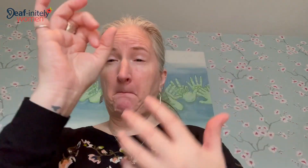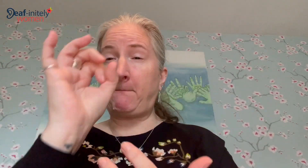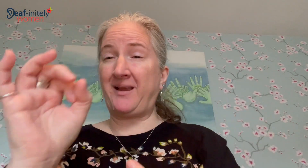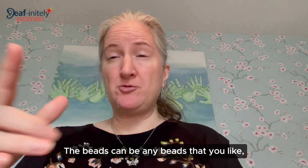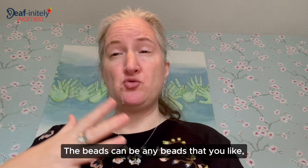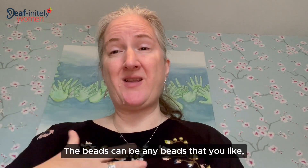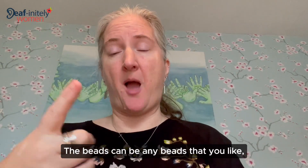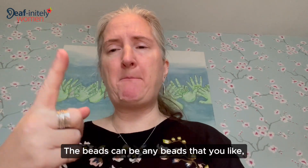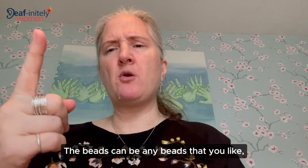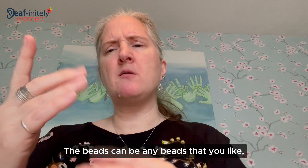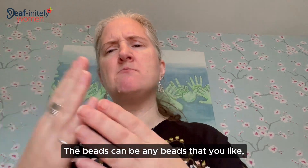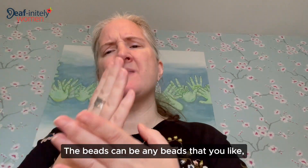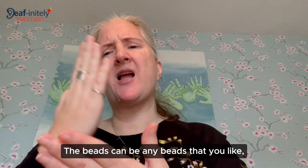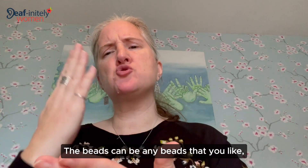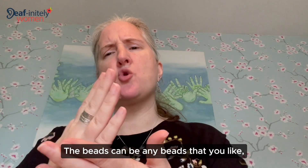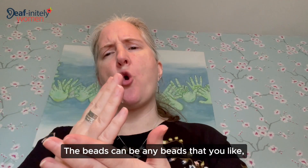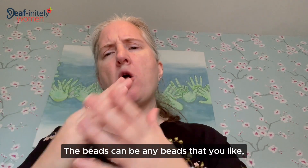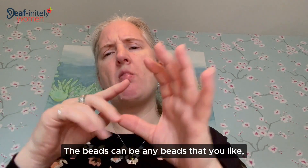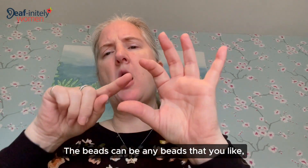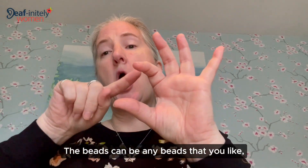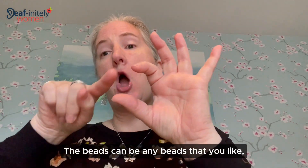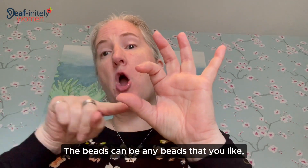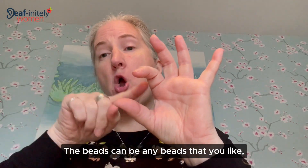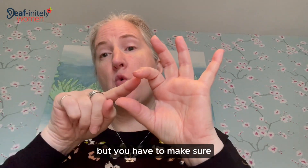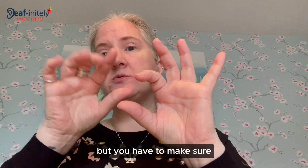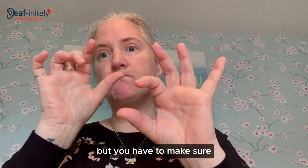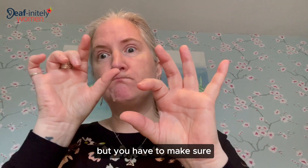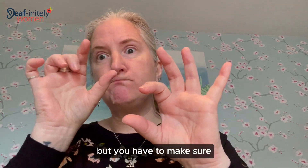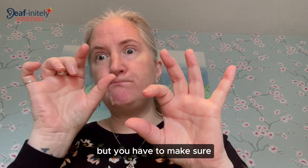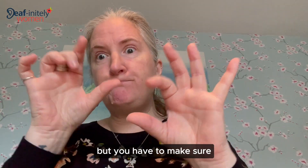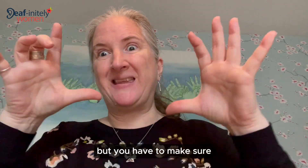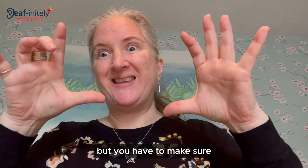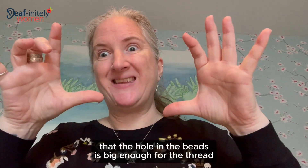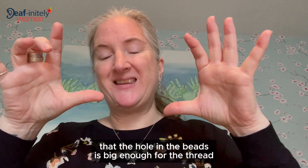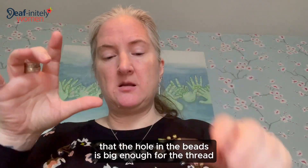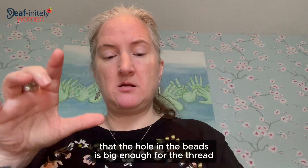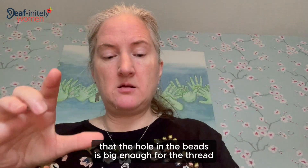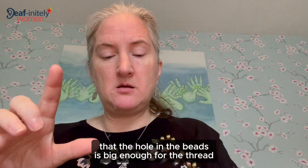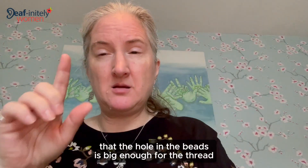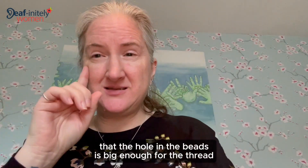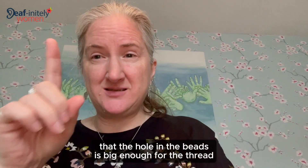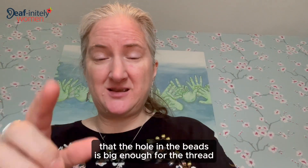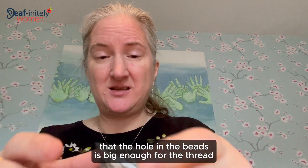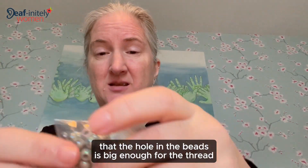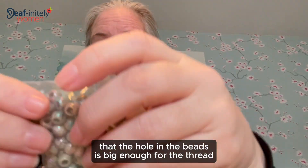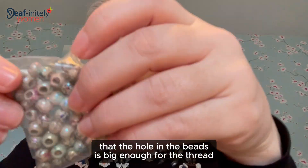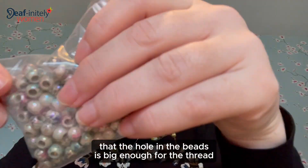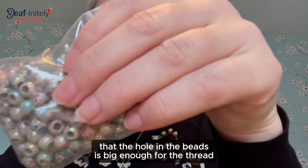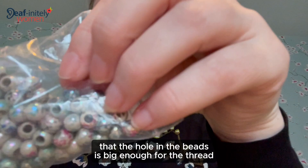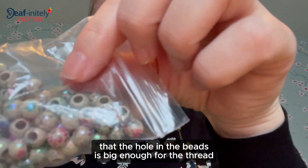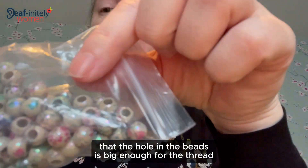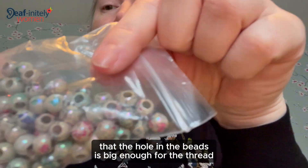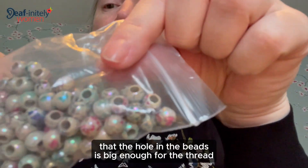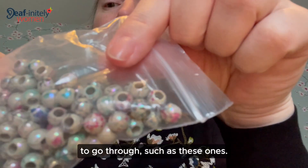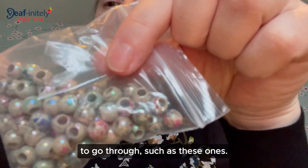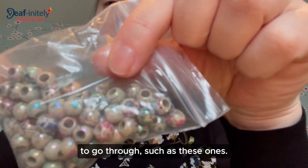The beads can be any beads that you like, but you have to make sure that the hole in the beads is big enough for the thread to go